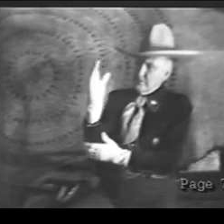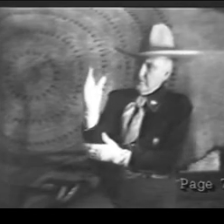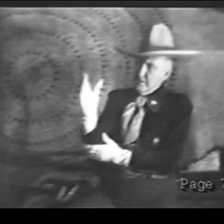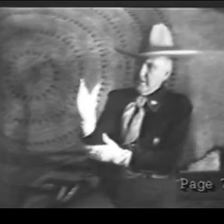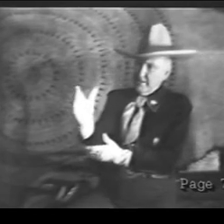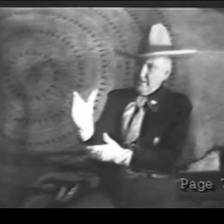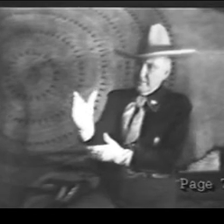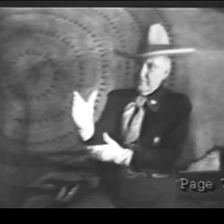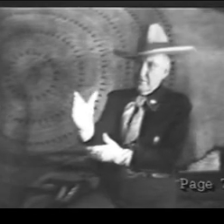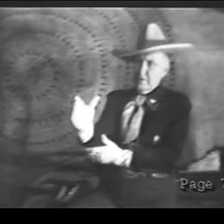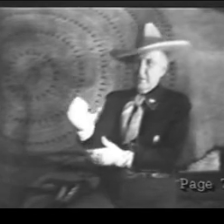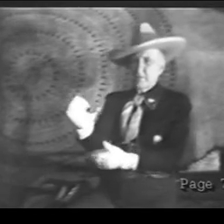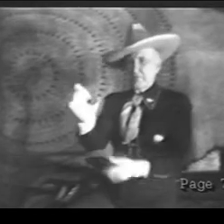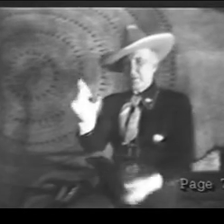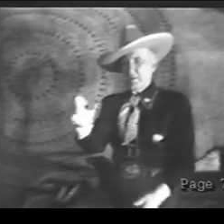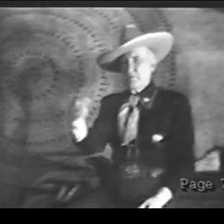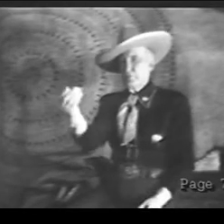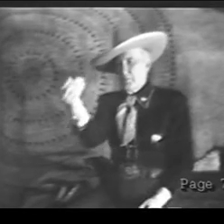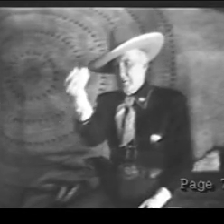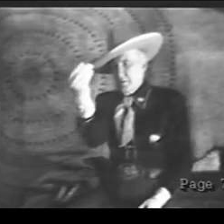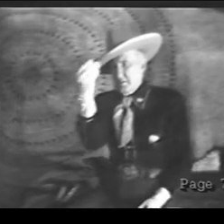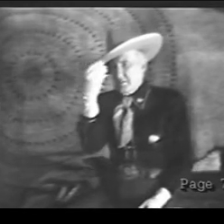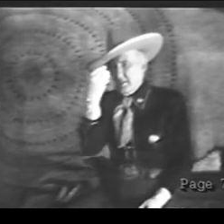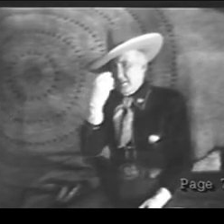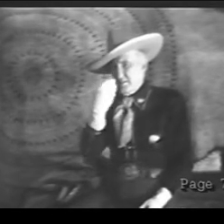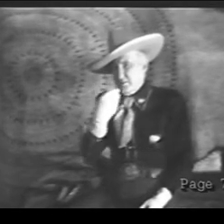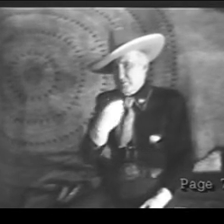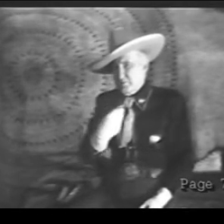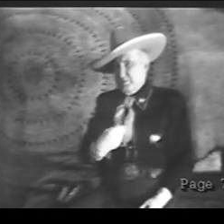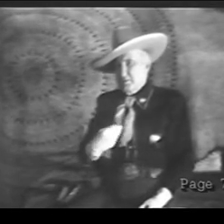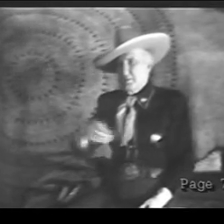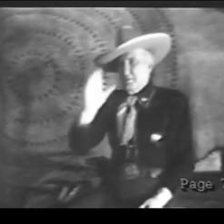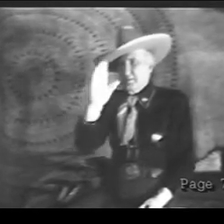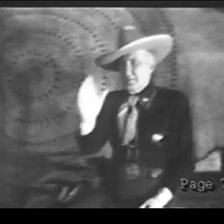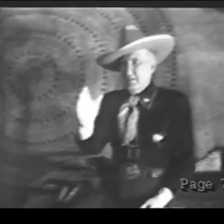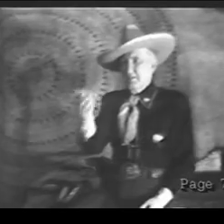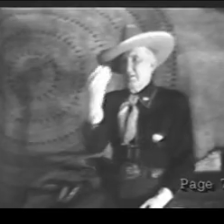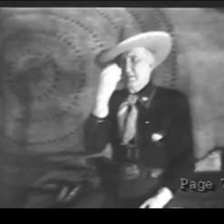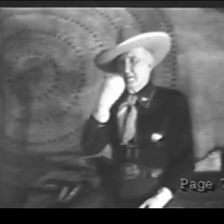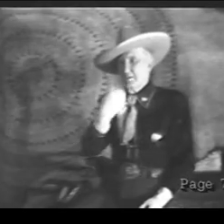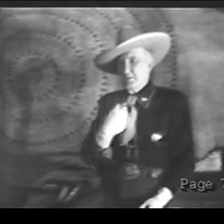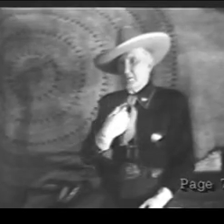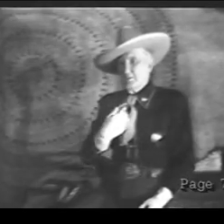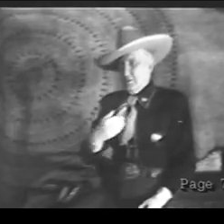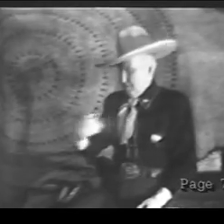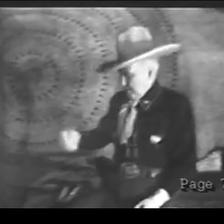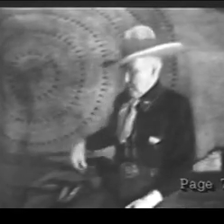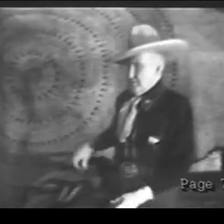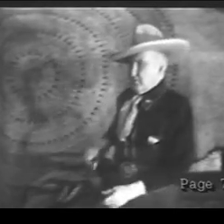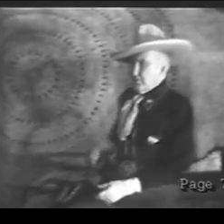give like that. And if they give you something, it's like this. See? It's there and here. And so